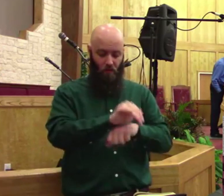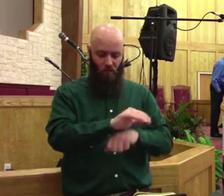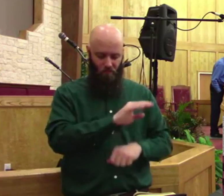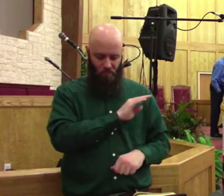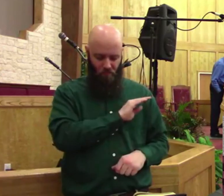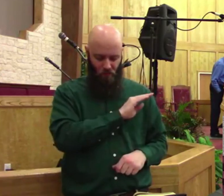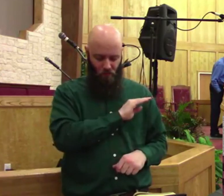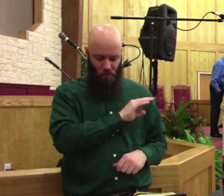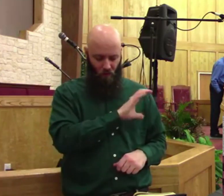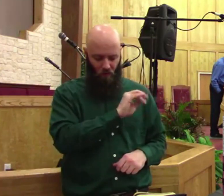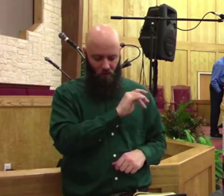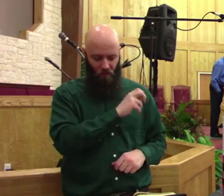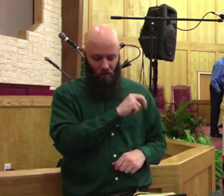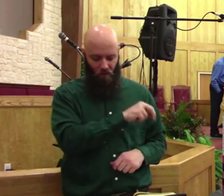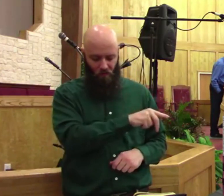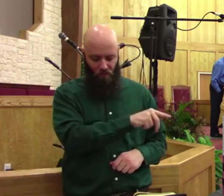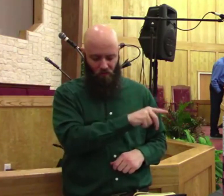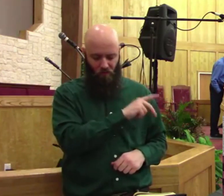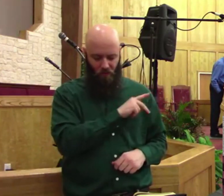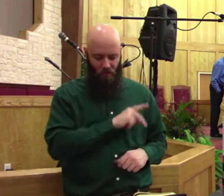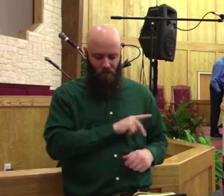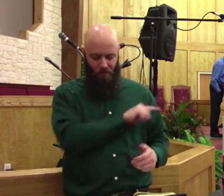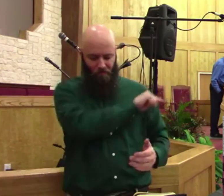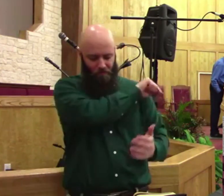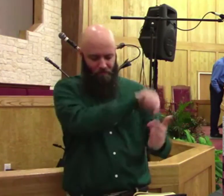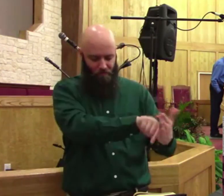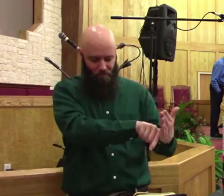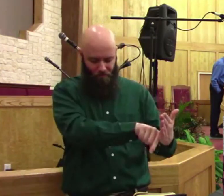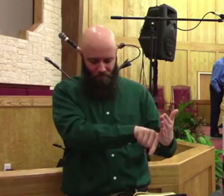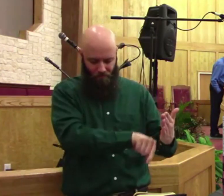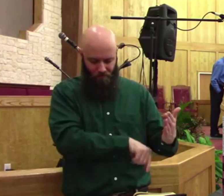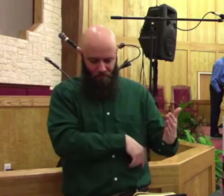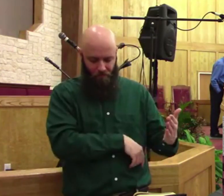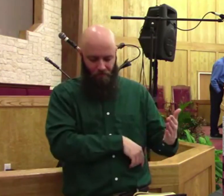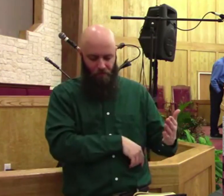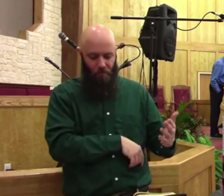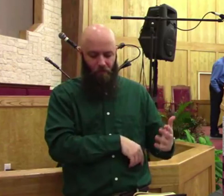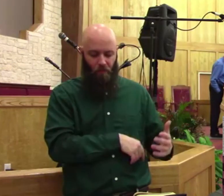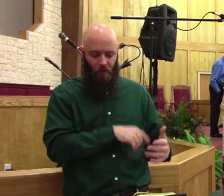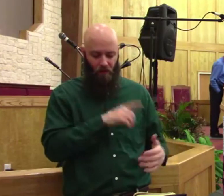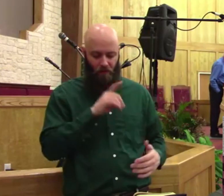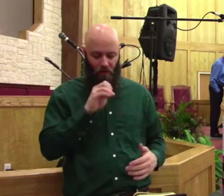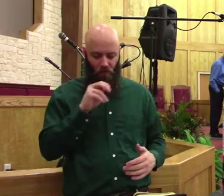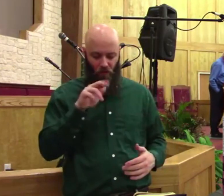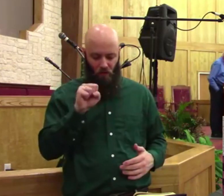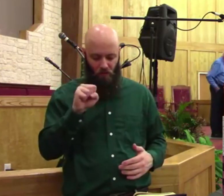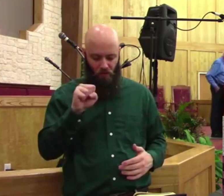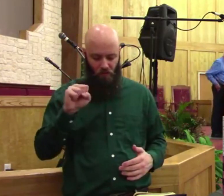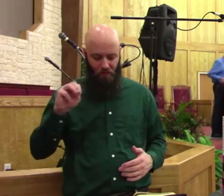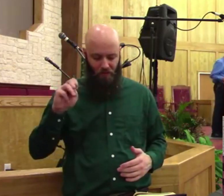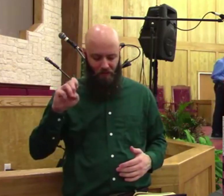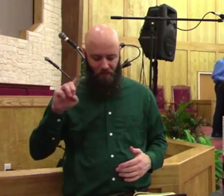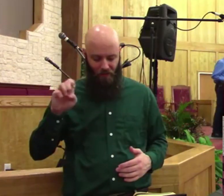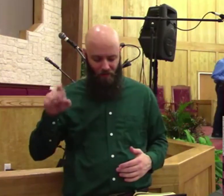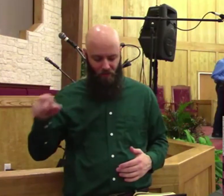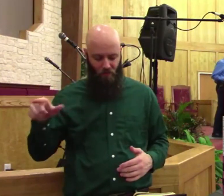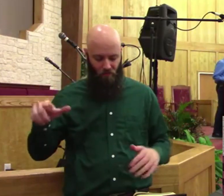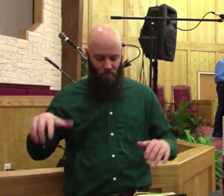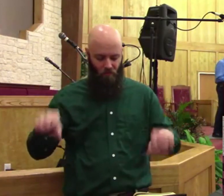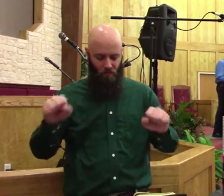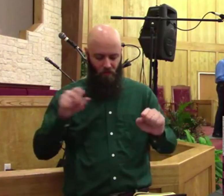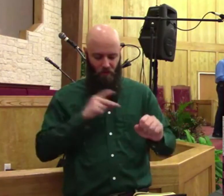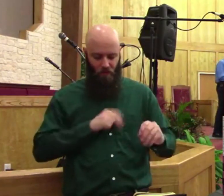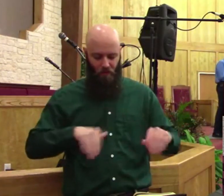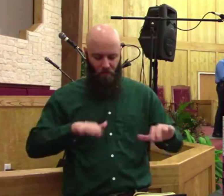Belshazzar the Chaldean was killed, the king was killed, and Darius the Mede received the kingdom, being about 62 years